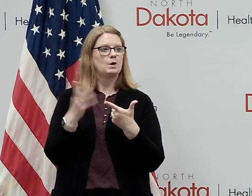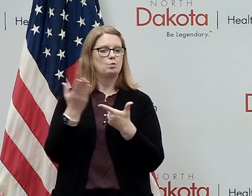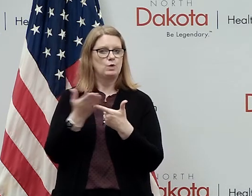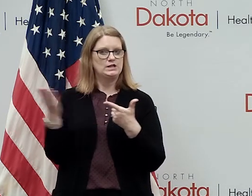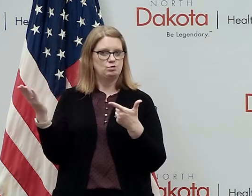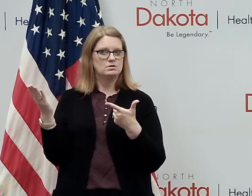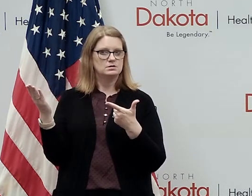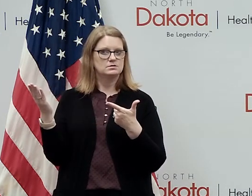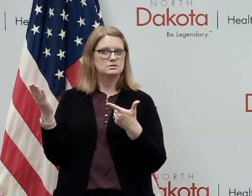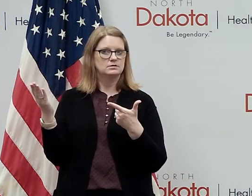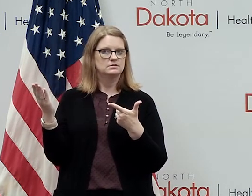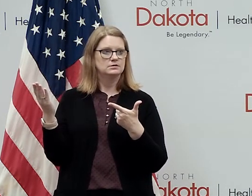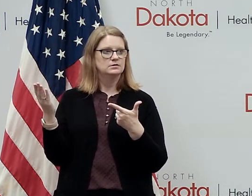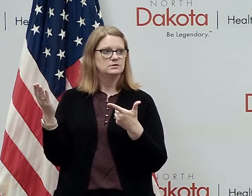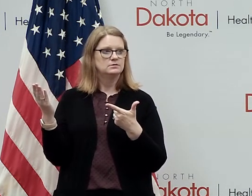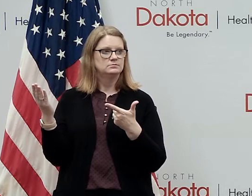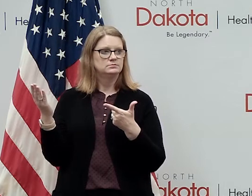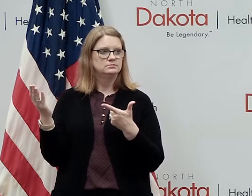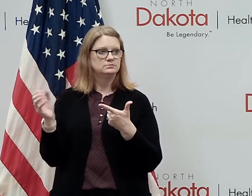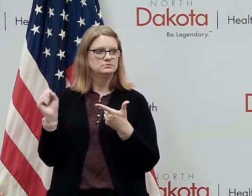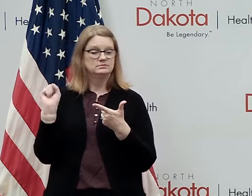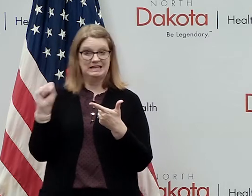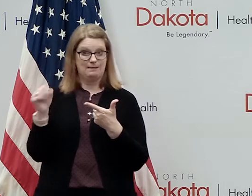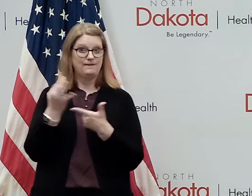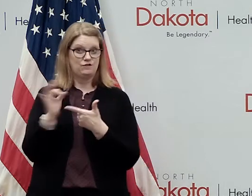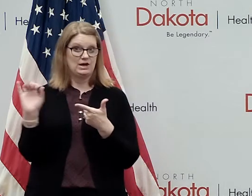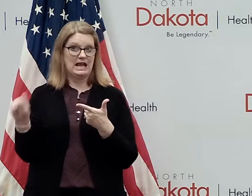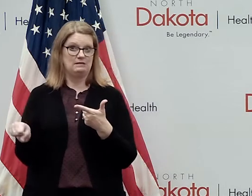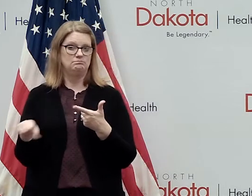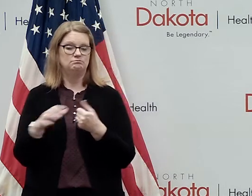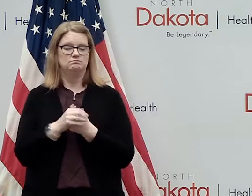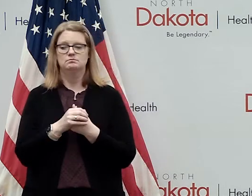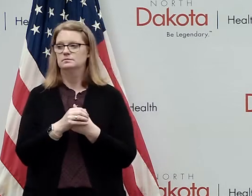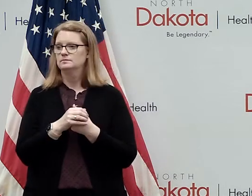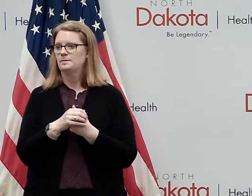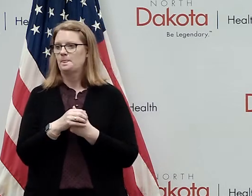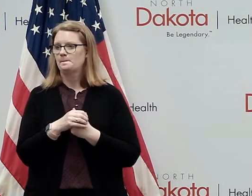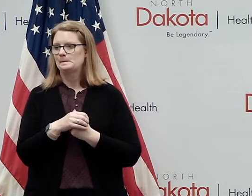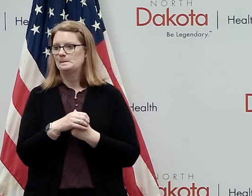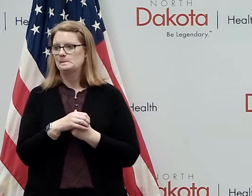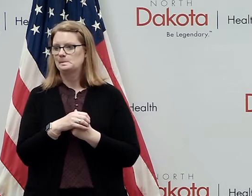resources where it can be free.